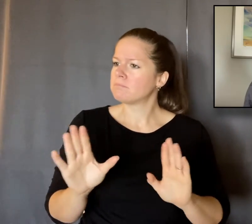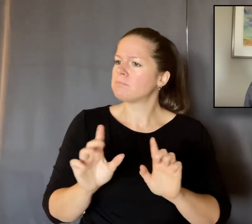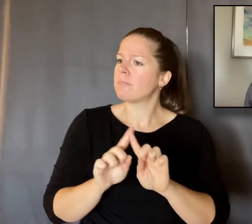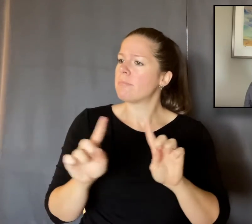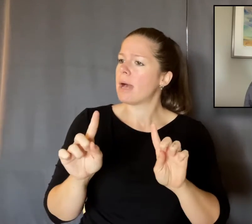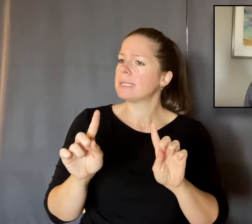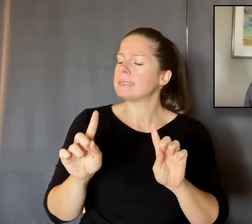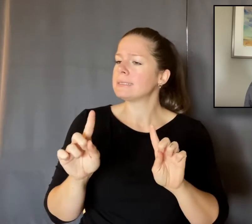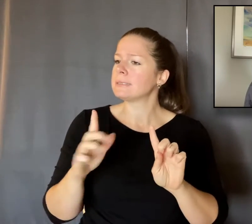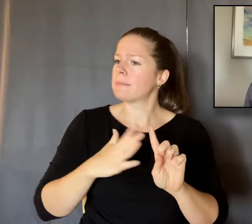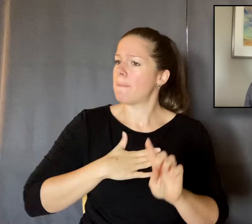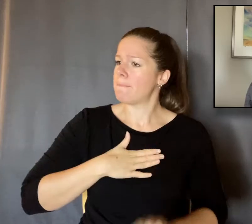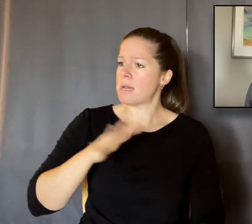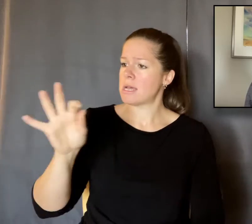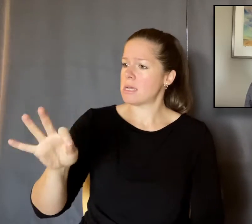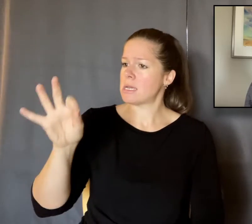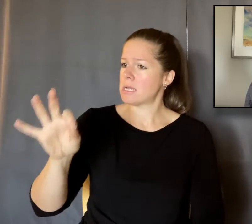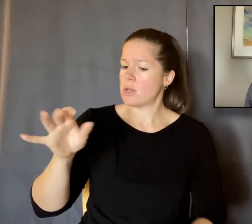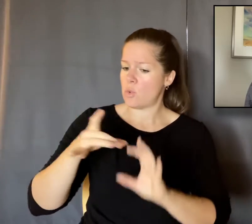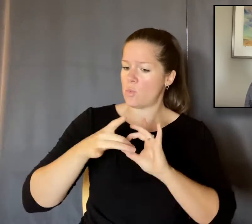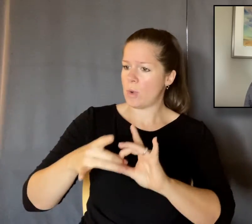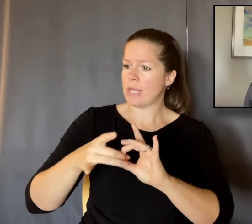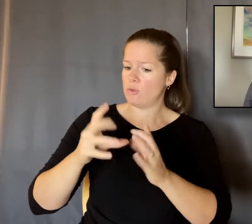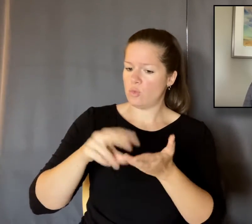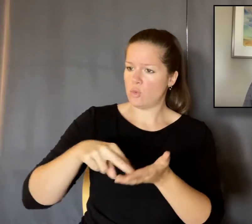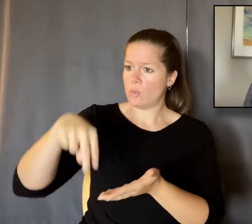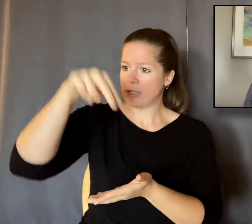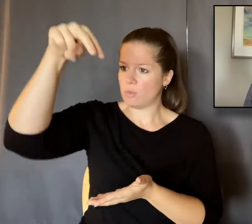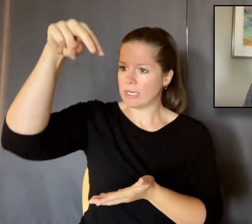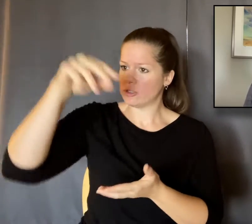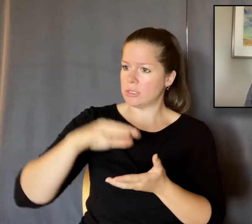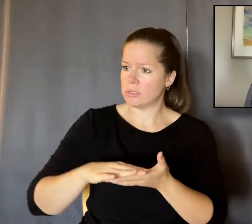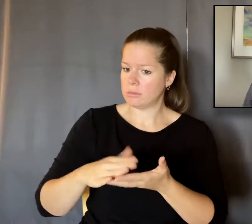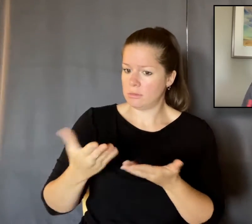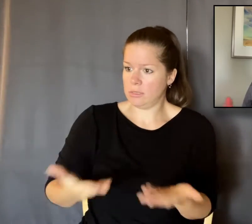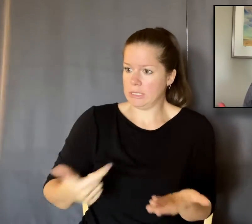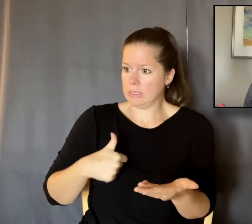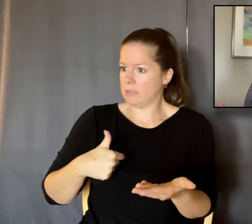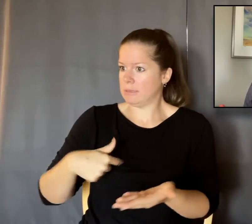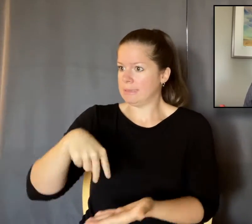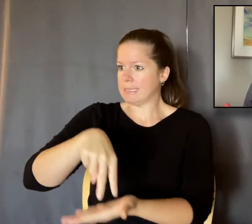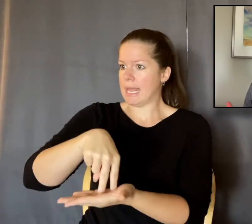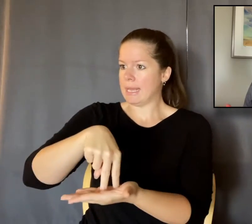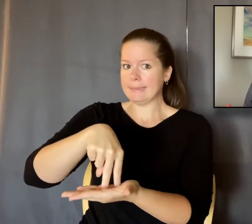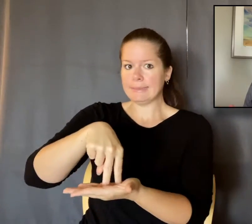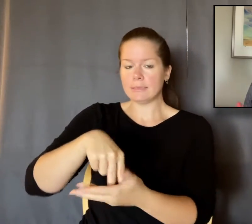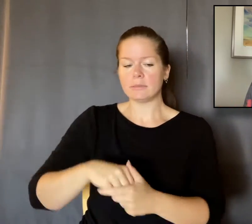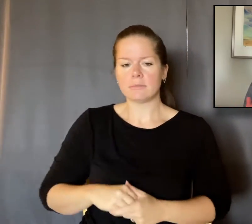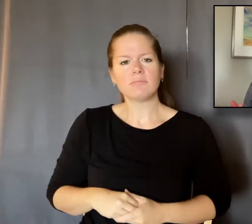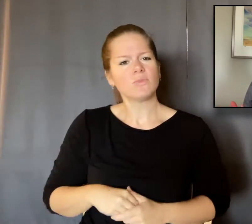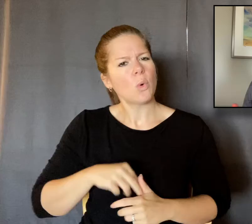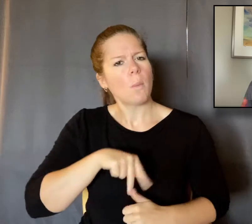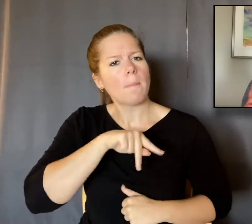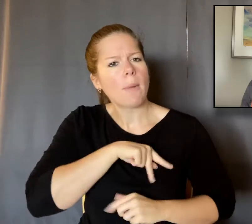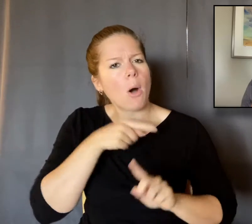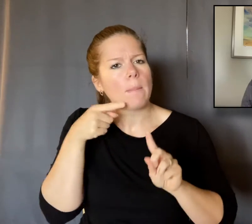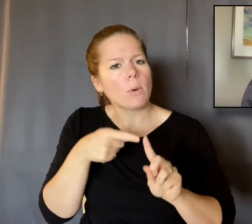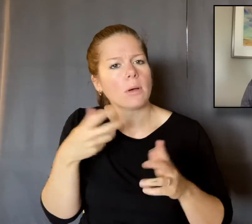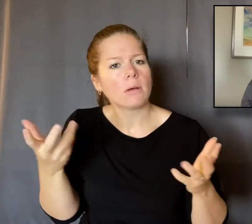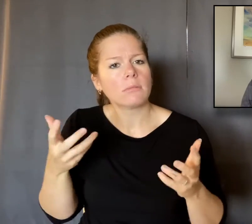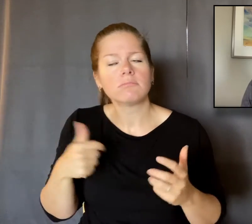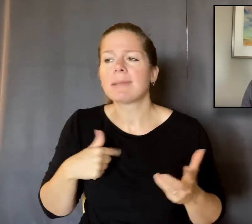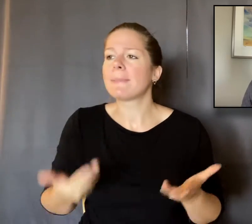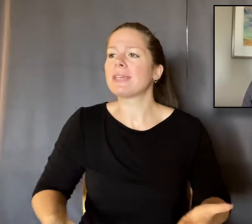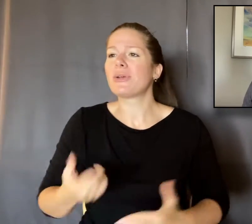them, it is with respect to the resurrection of the dead that I'm on trial before you this day. So Paul, after explaining everything in his case, he says, I'm really here for one